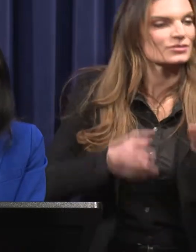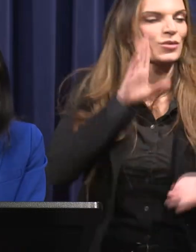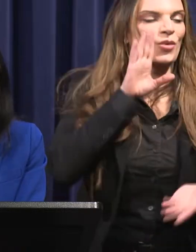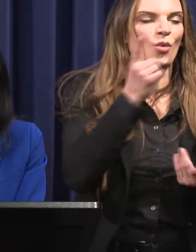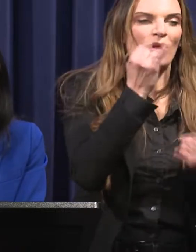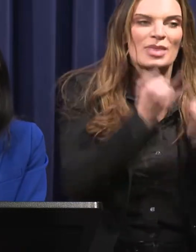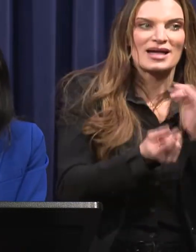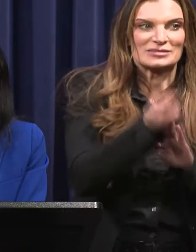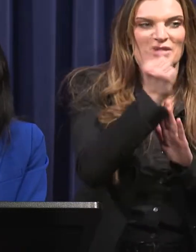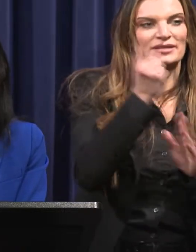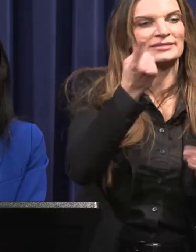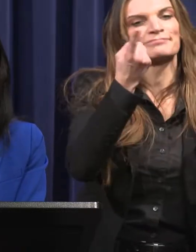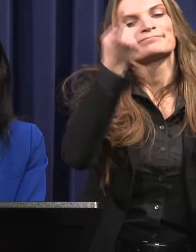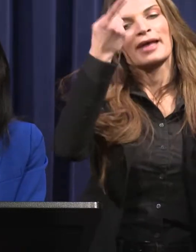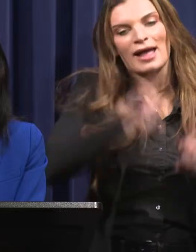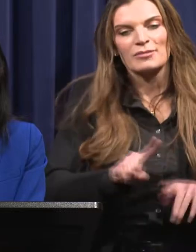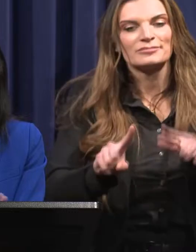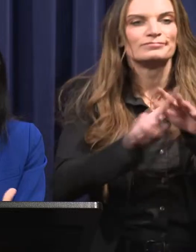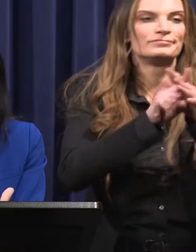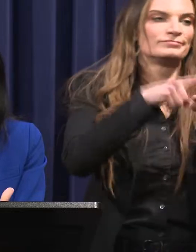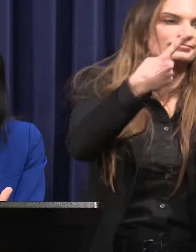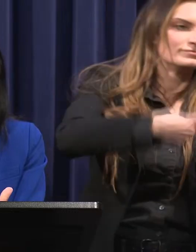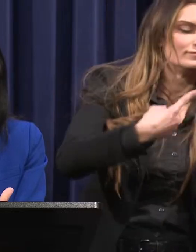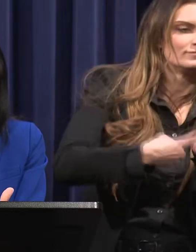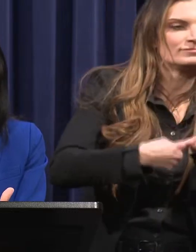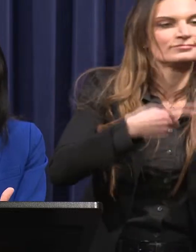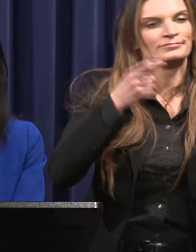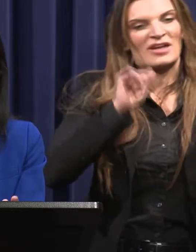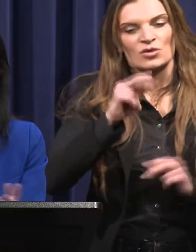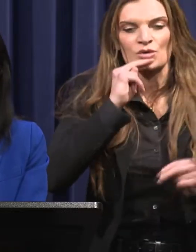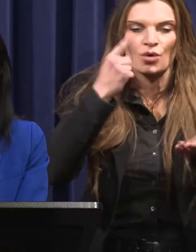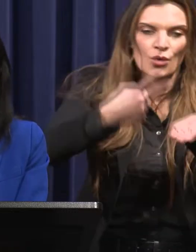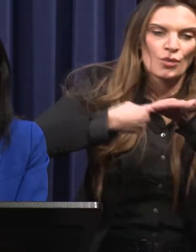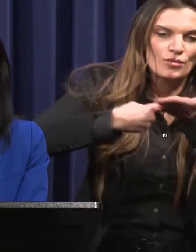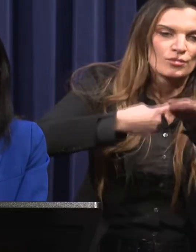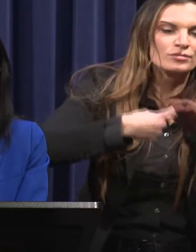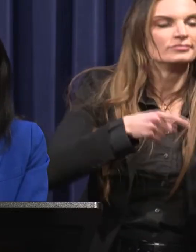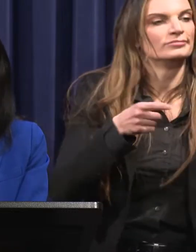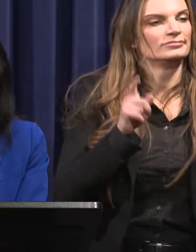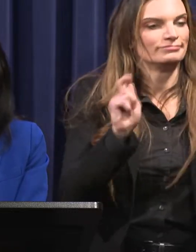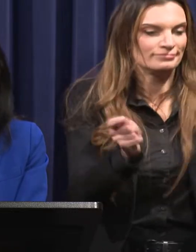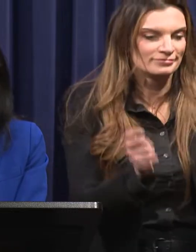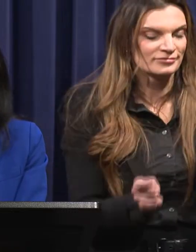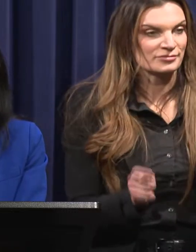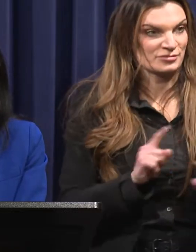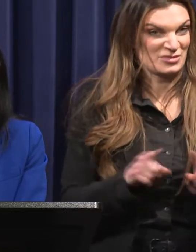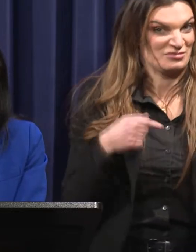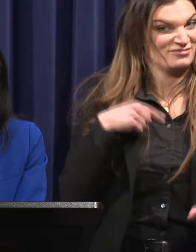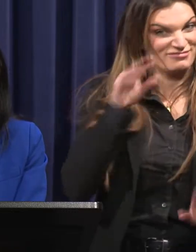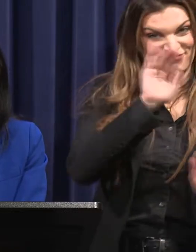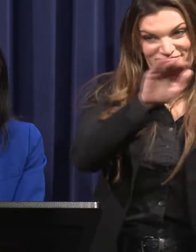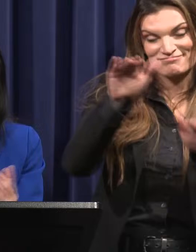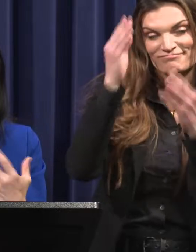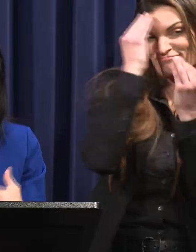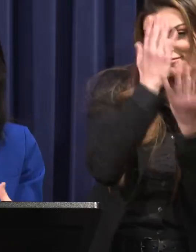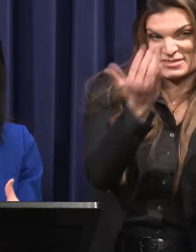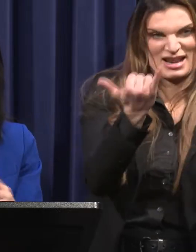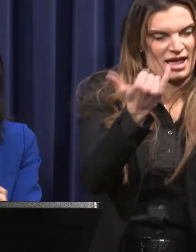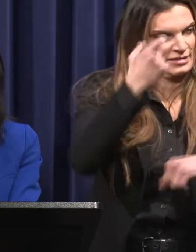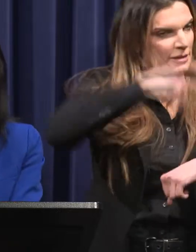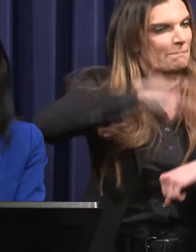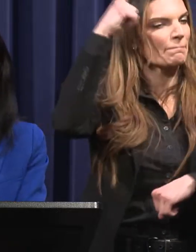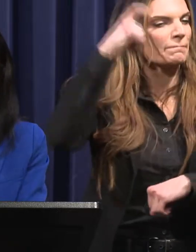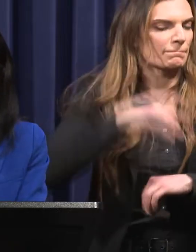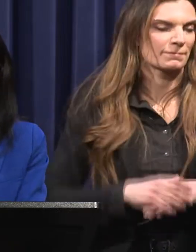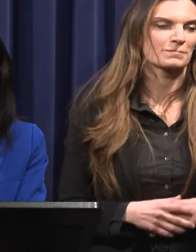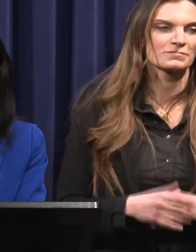should be debated. There's always things that people should be concerned about. But, I think no time like the present. And for me,